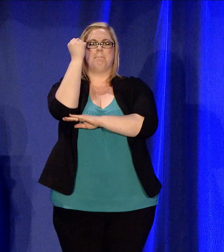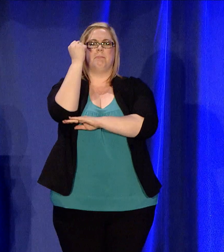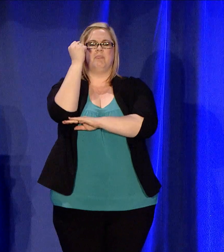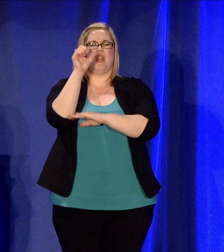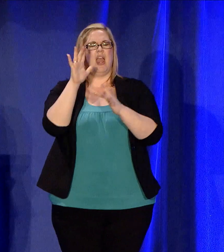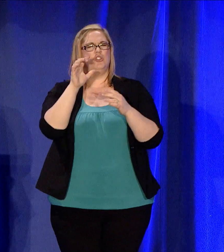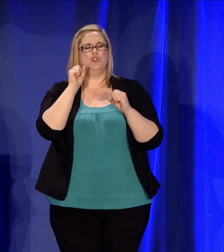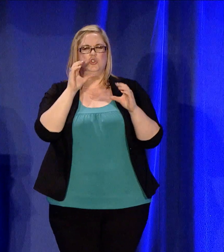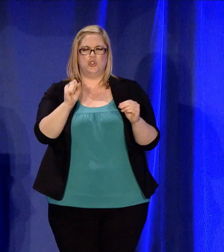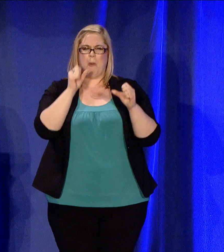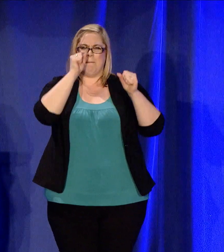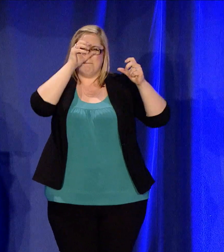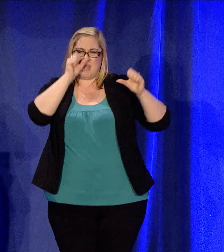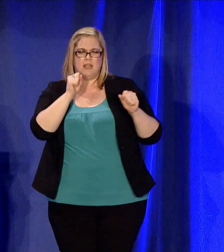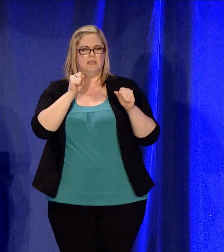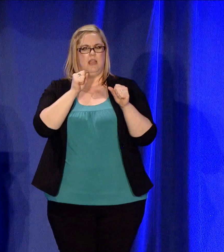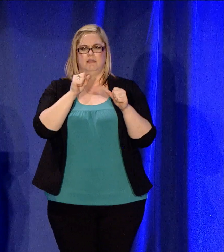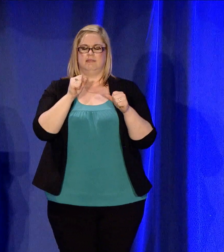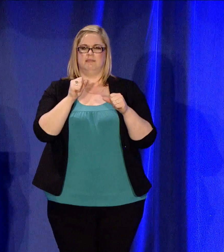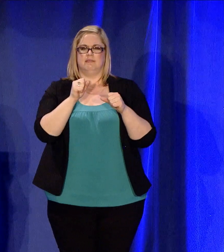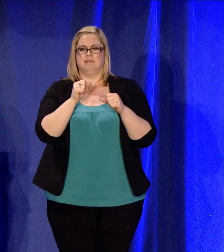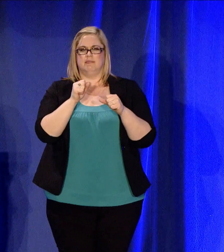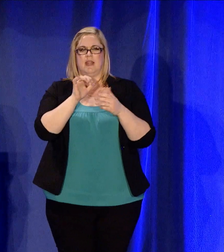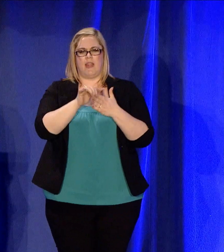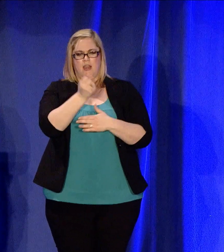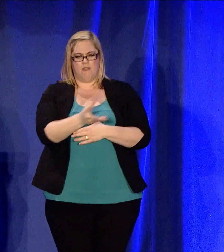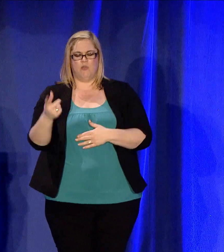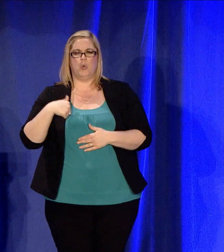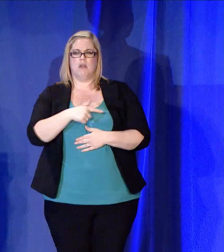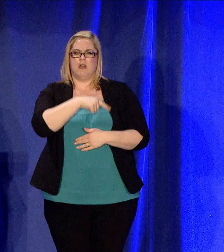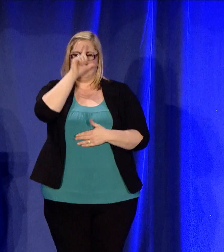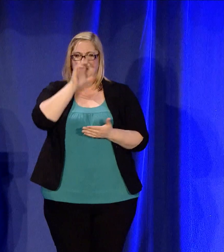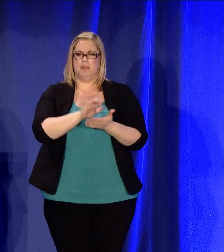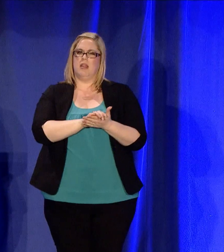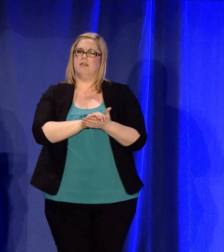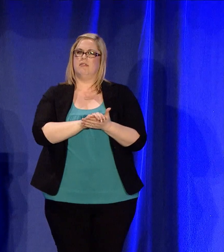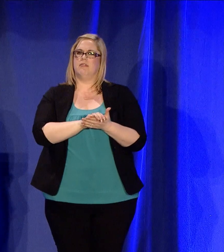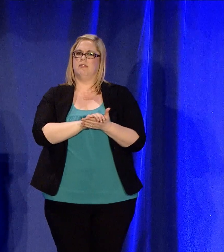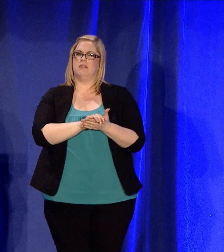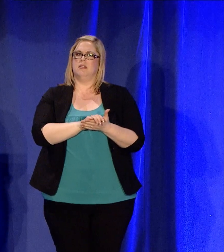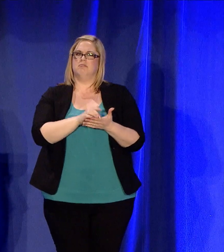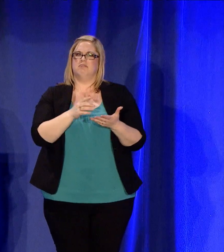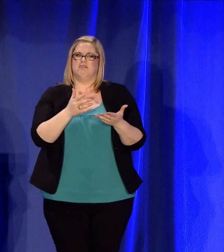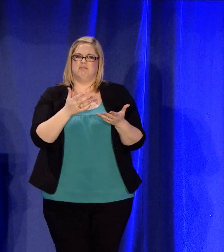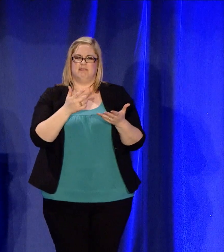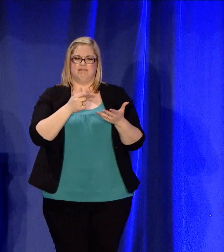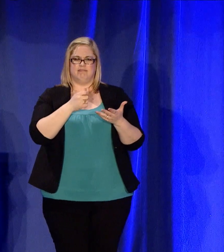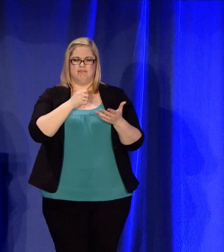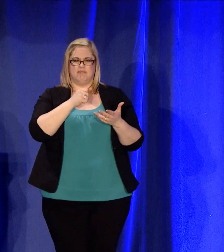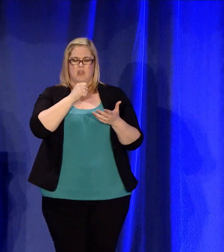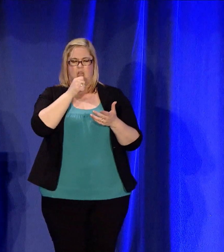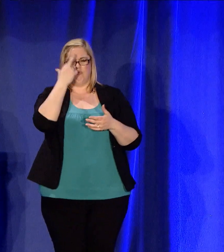and alive, that some of us grew to believe it almost self-effectuating